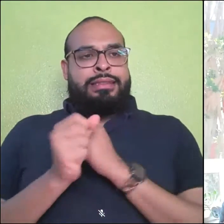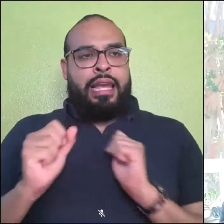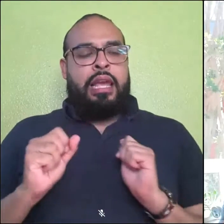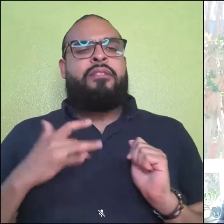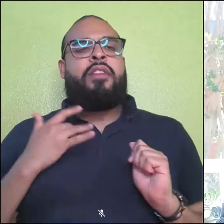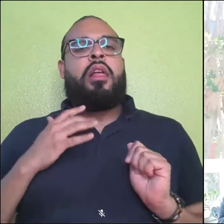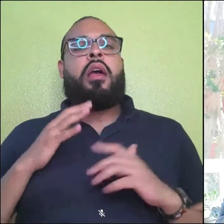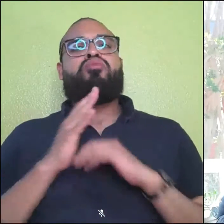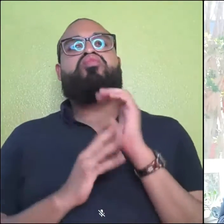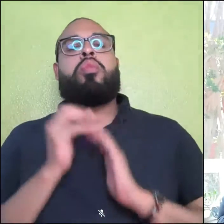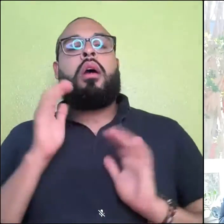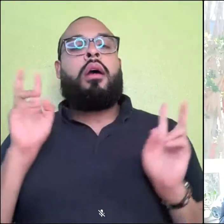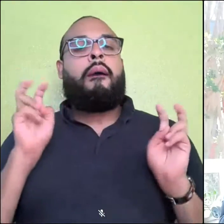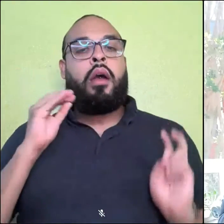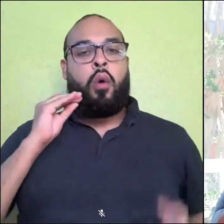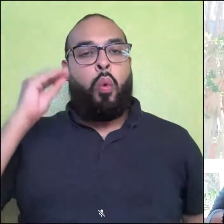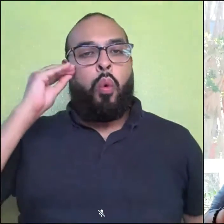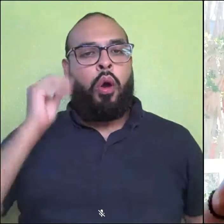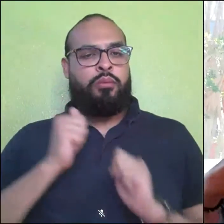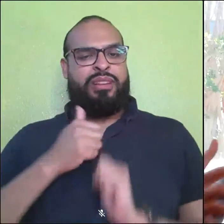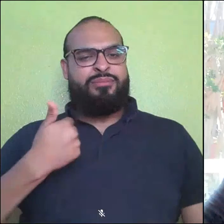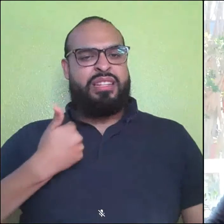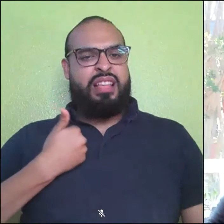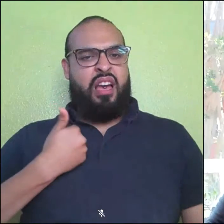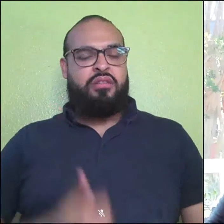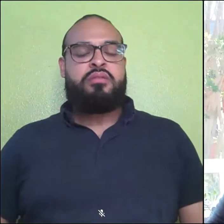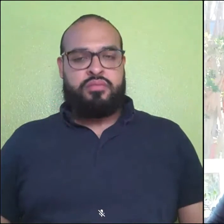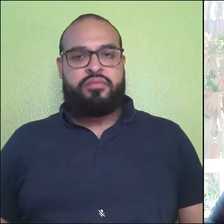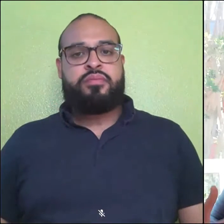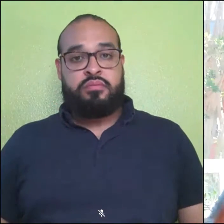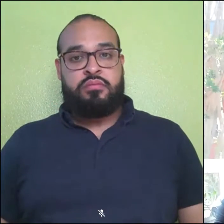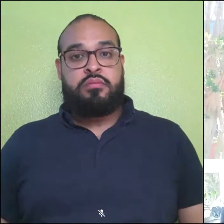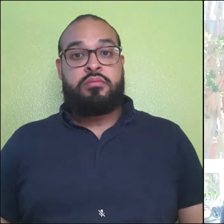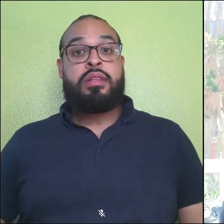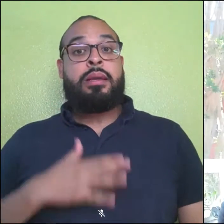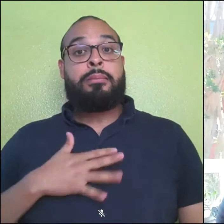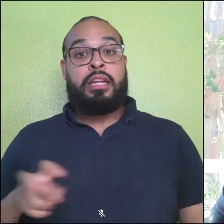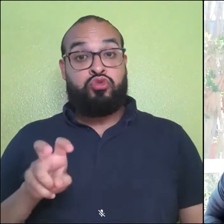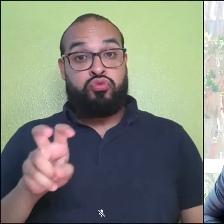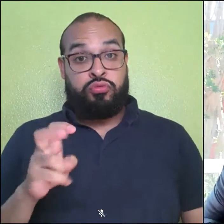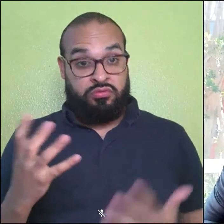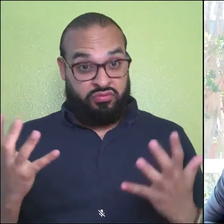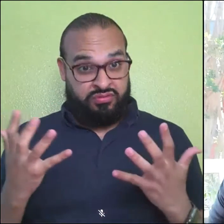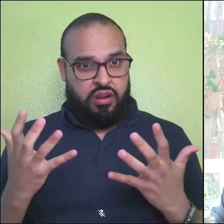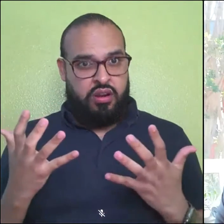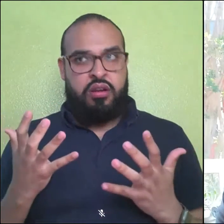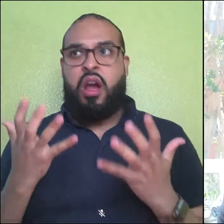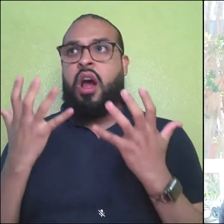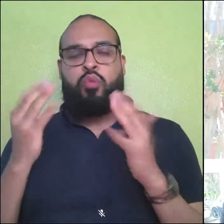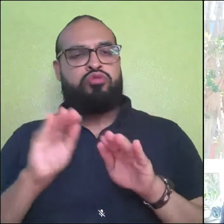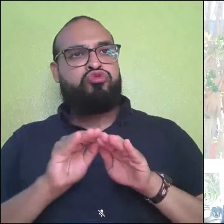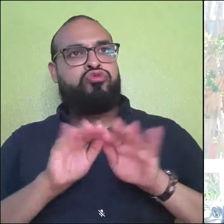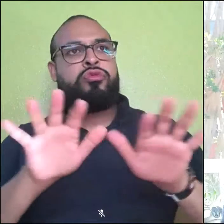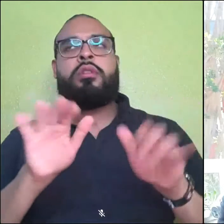journey, as I get to share more people feel safe around me to really look at some of